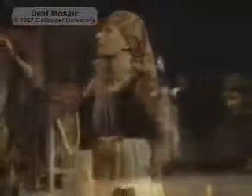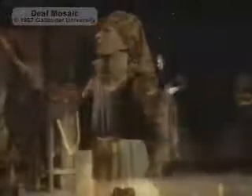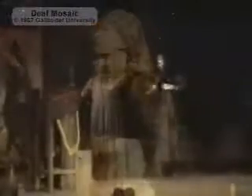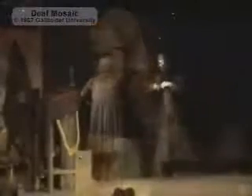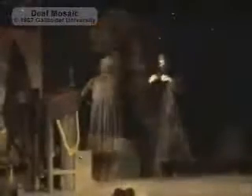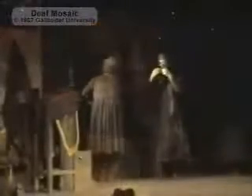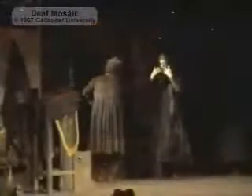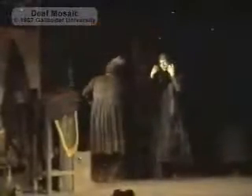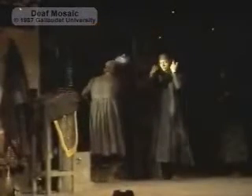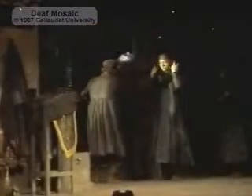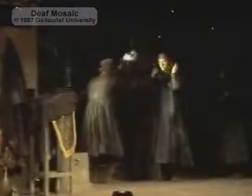You look from that?